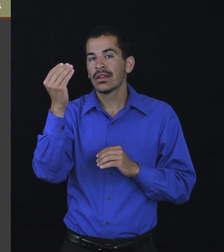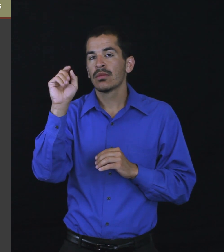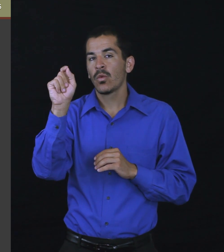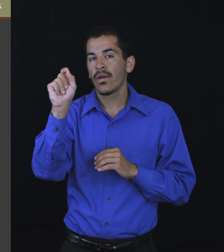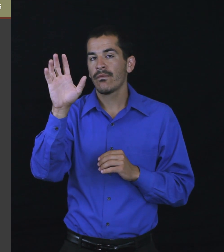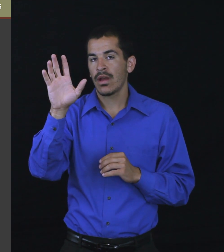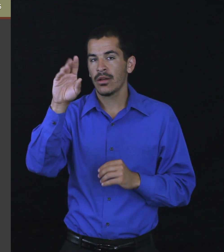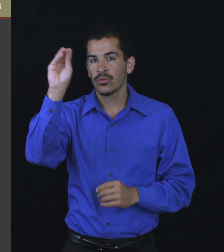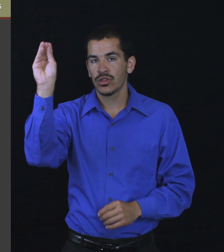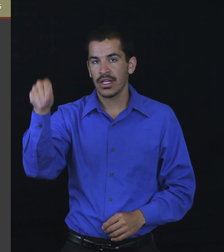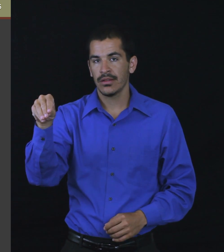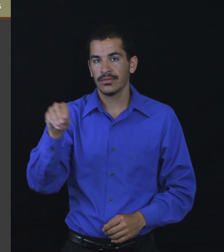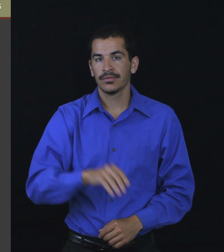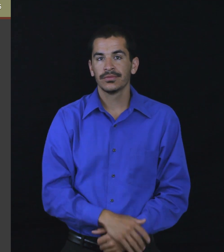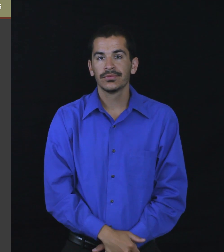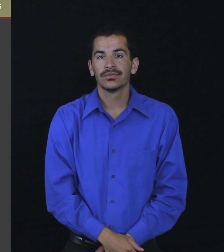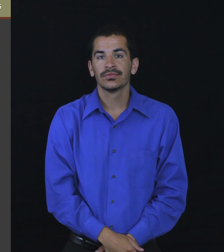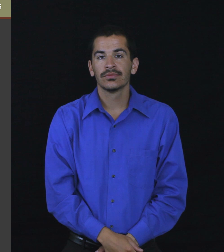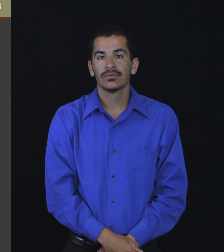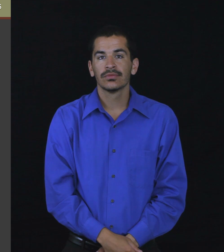14.5%.